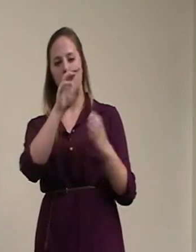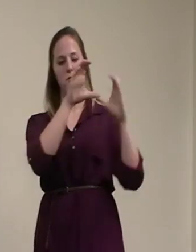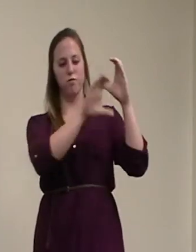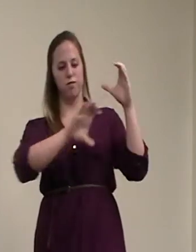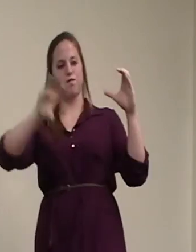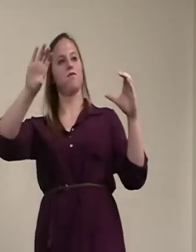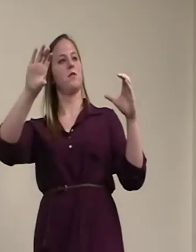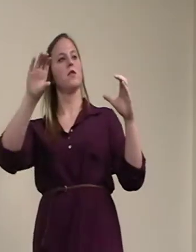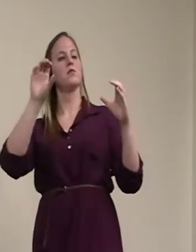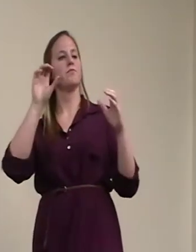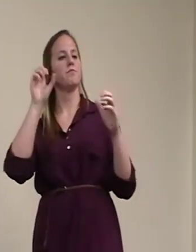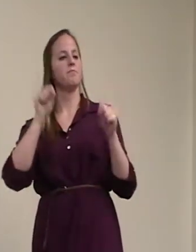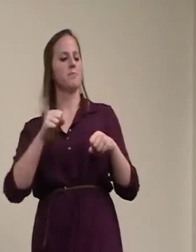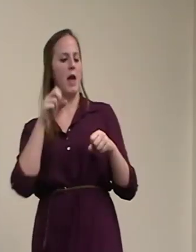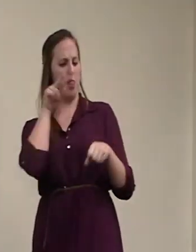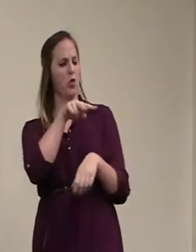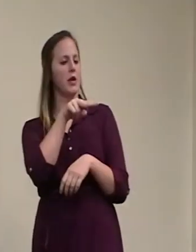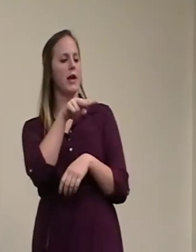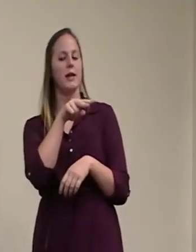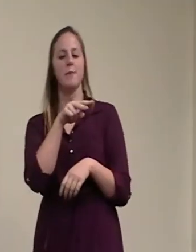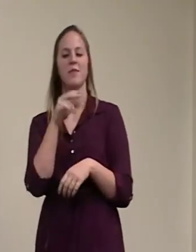at to see the grid that I'm explaining.